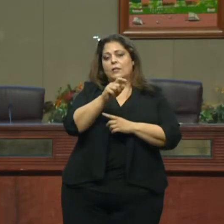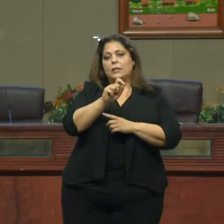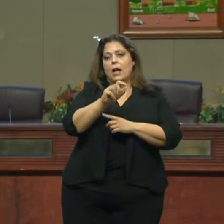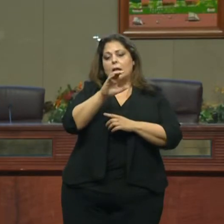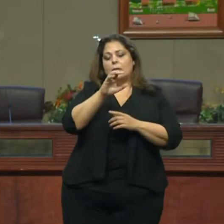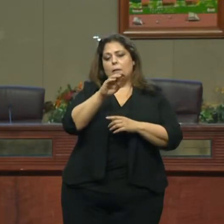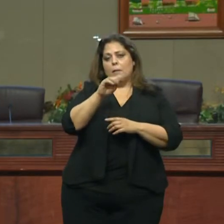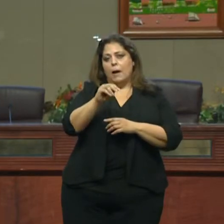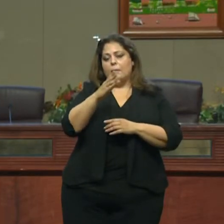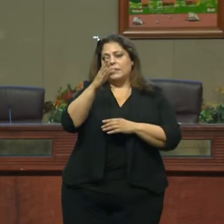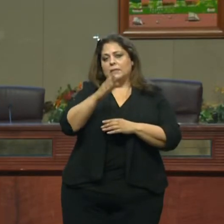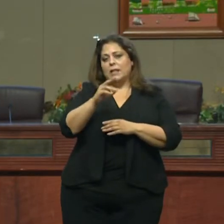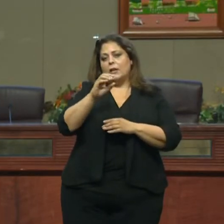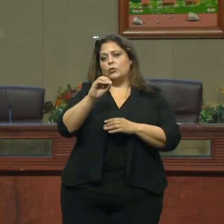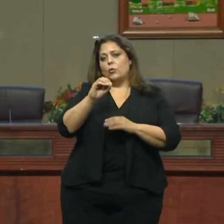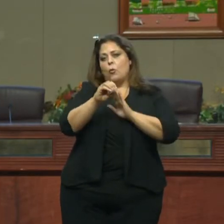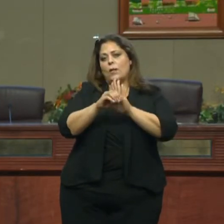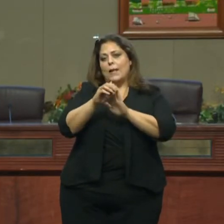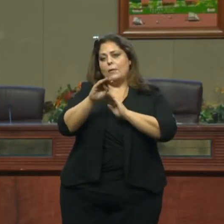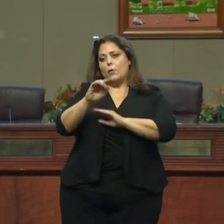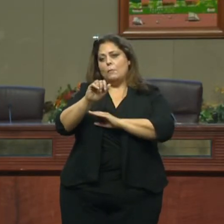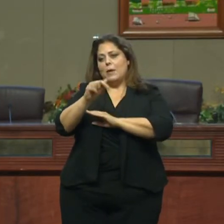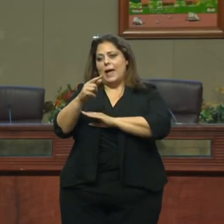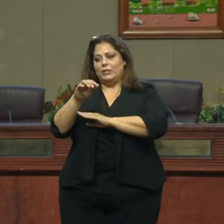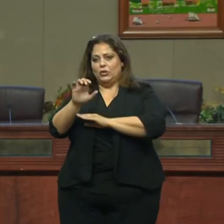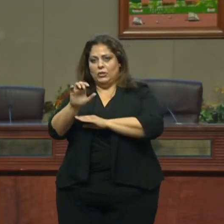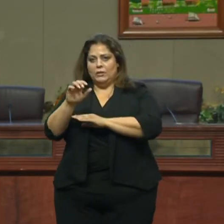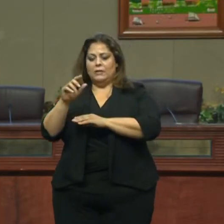adventhealth.com/Orlando Magic Vaccine. That's